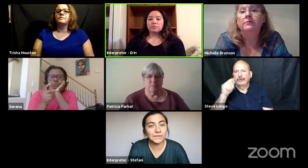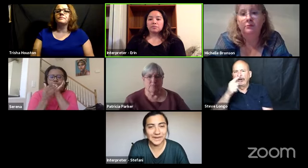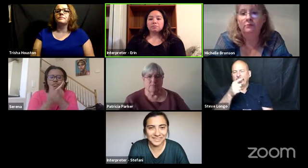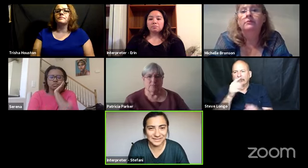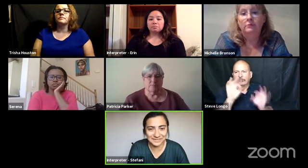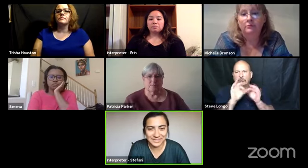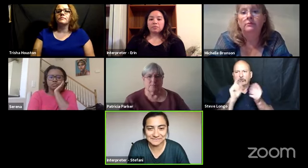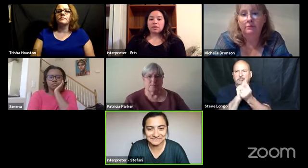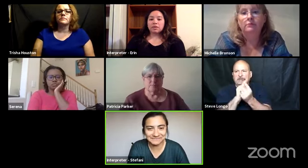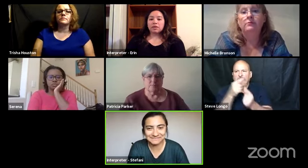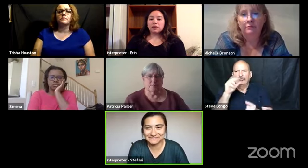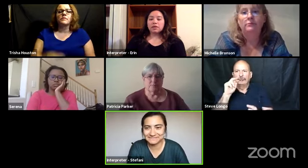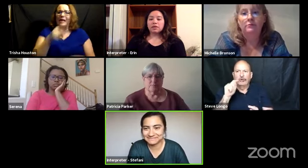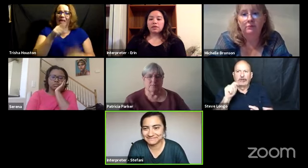Okay, thank you for that.